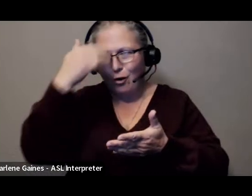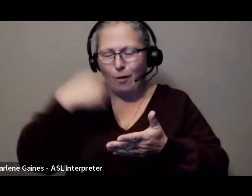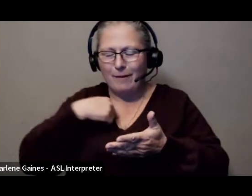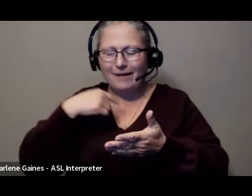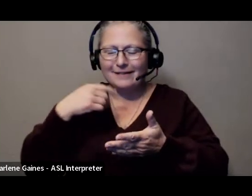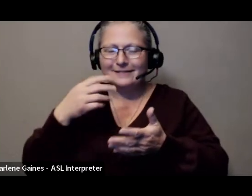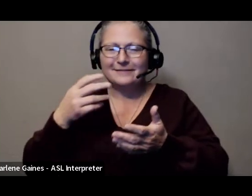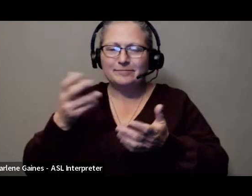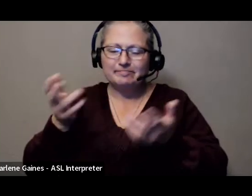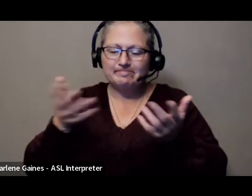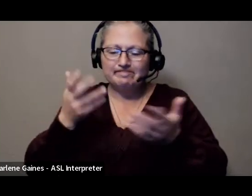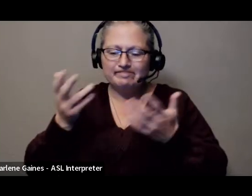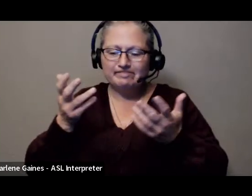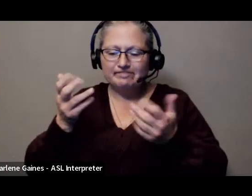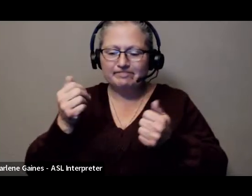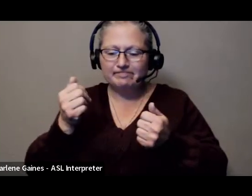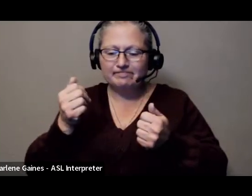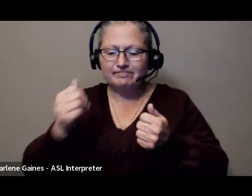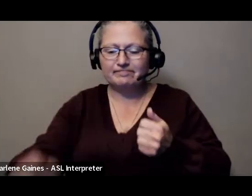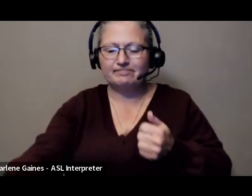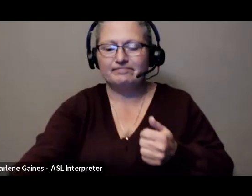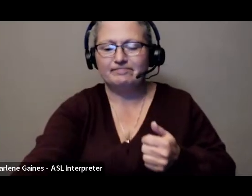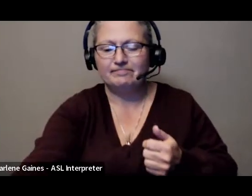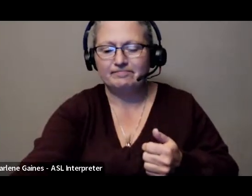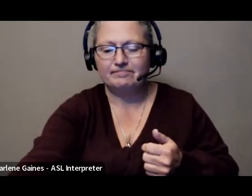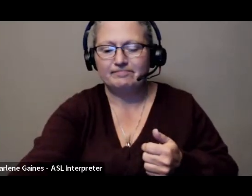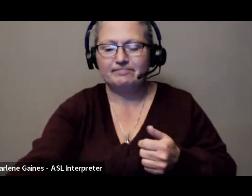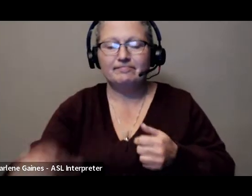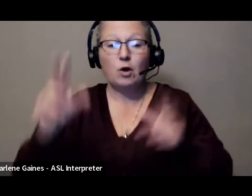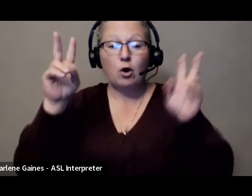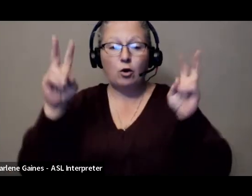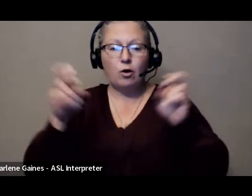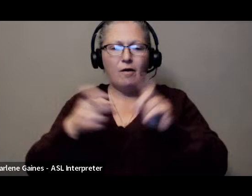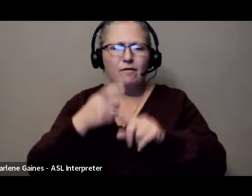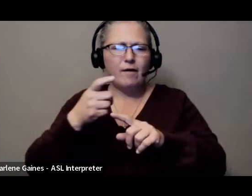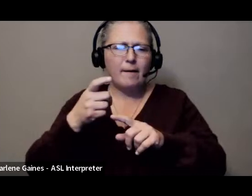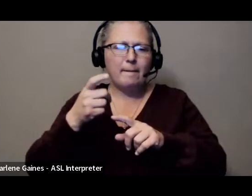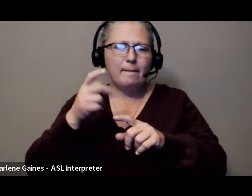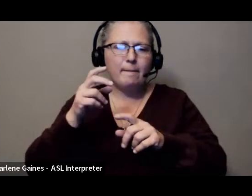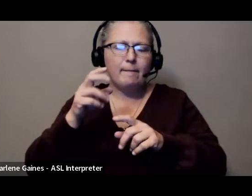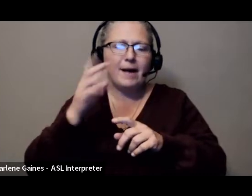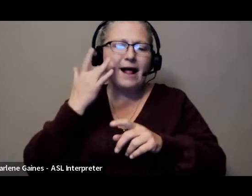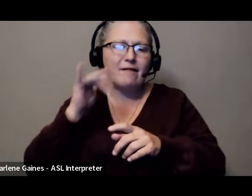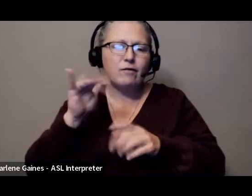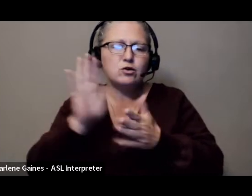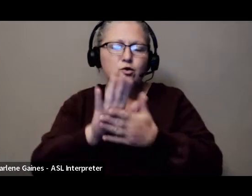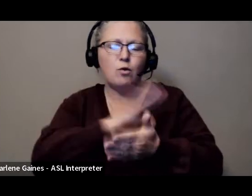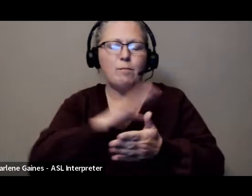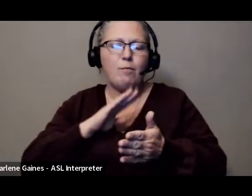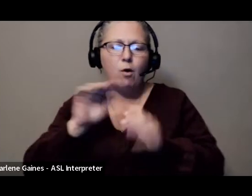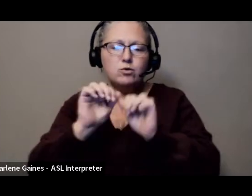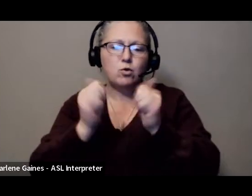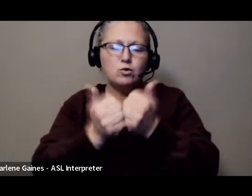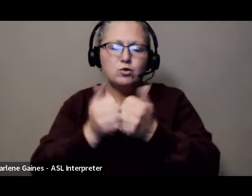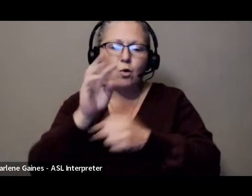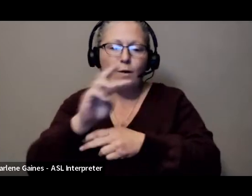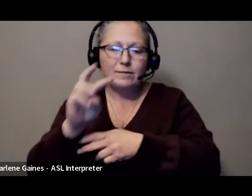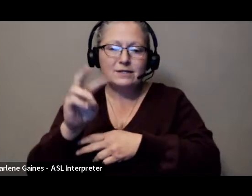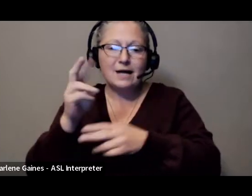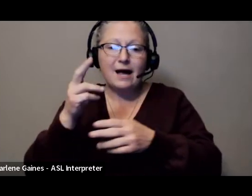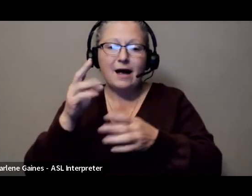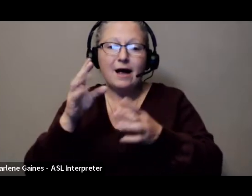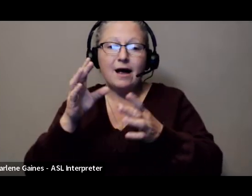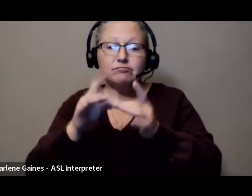okay. This quote is found in multiple locations, but I'm referencing the California School Board Association's website, and it states,